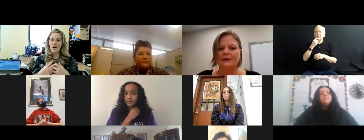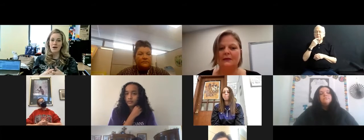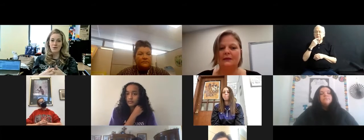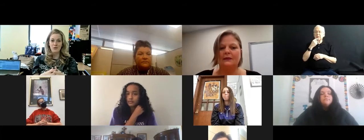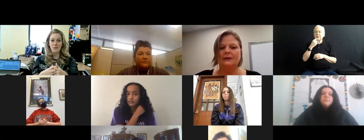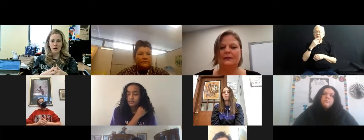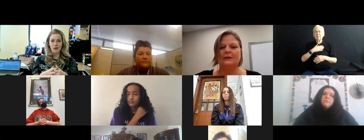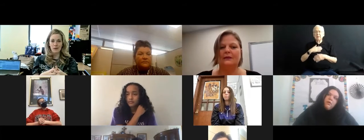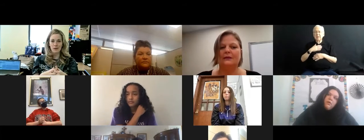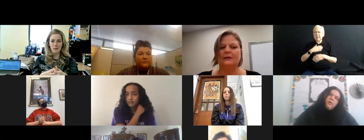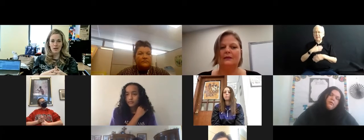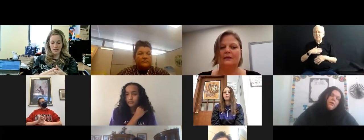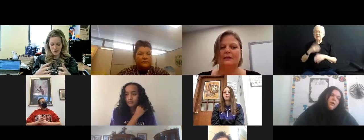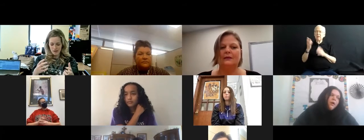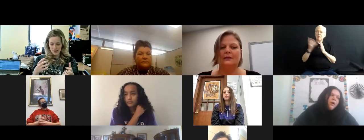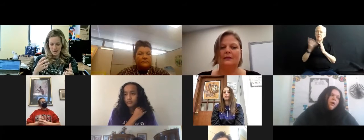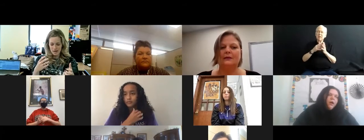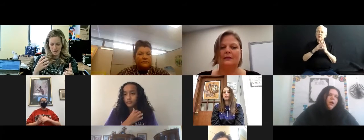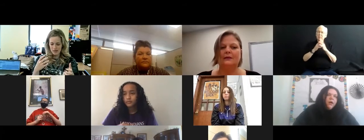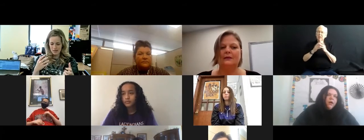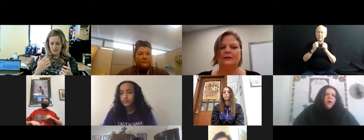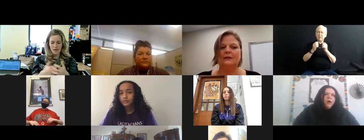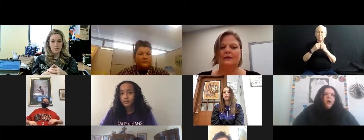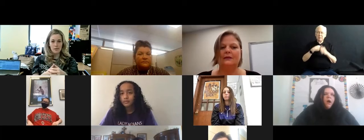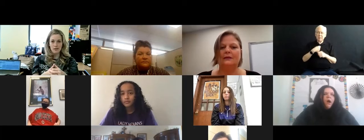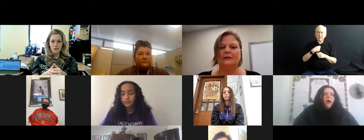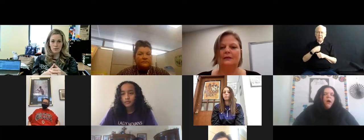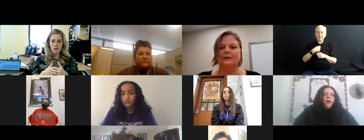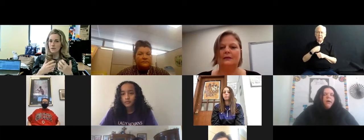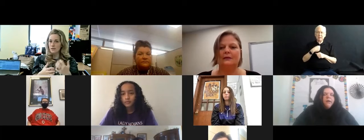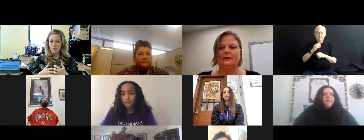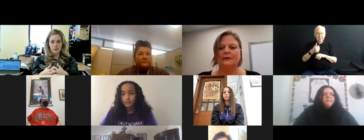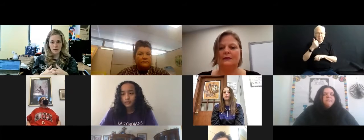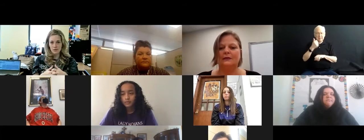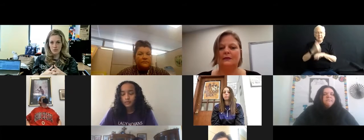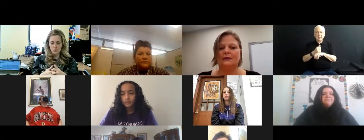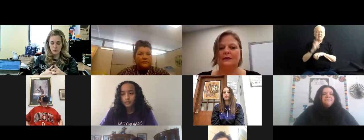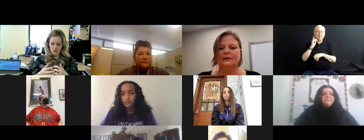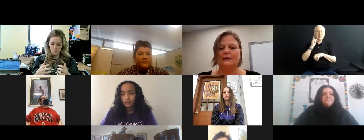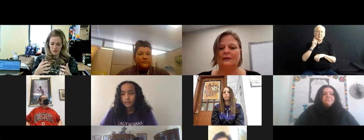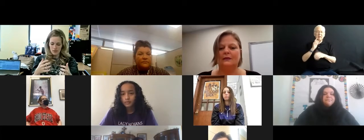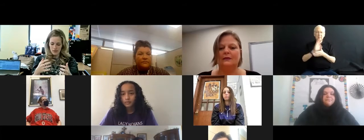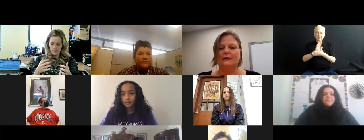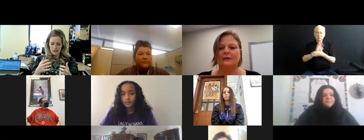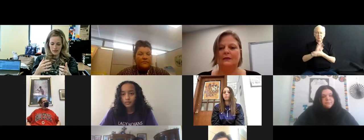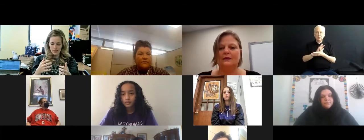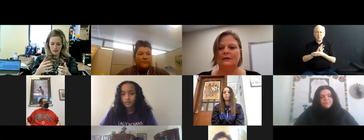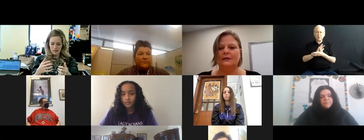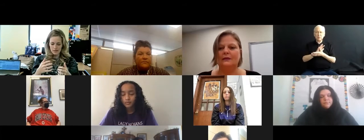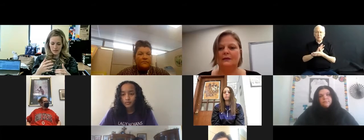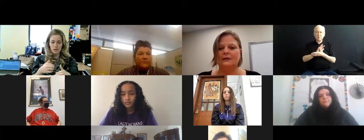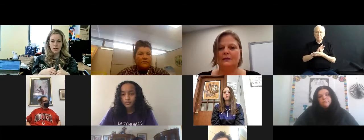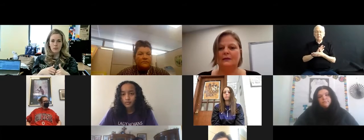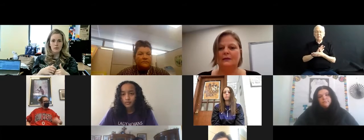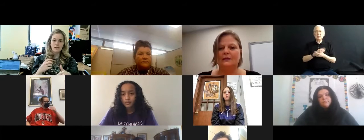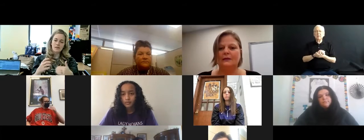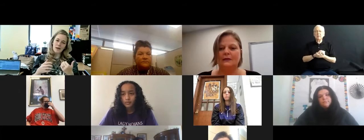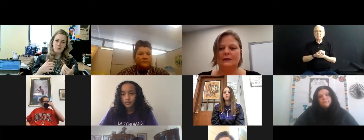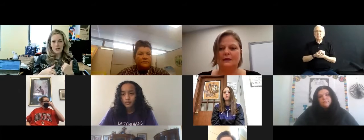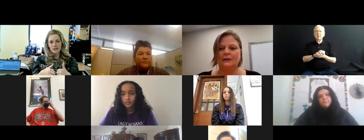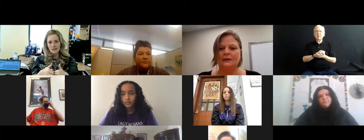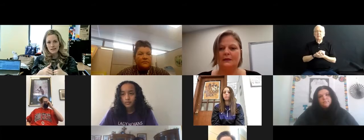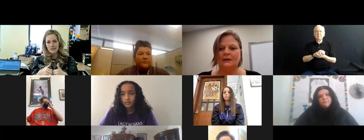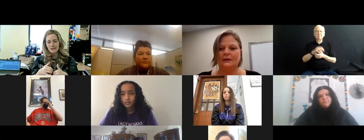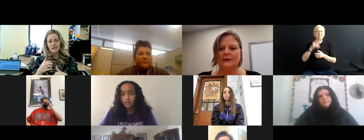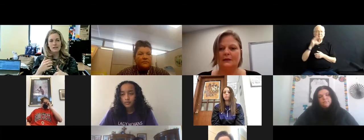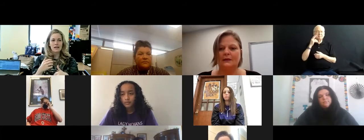come back to America with me and set up a deaf school, help me set up a deaf school. And Clerc was kind